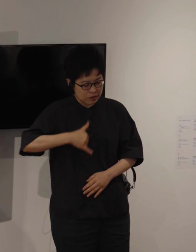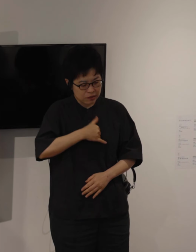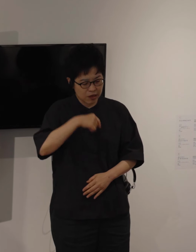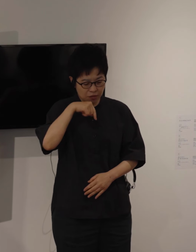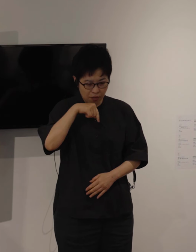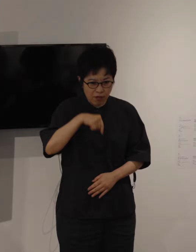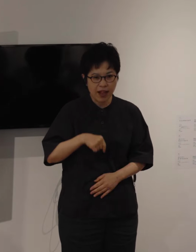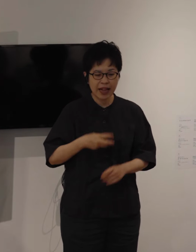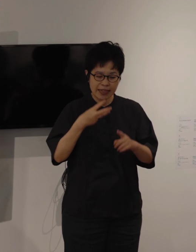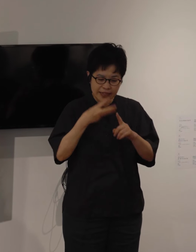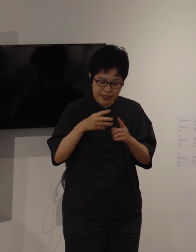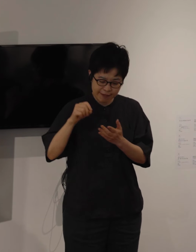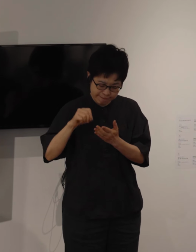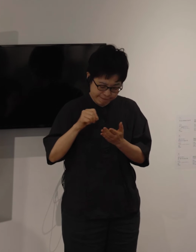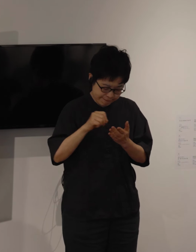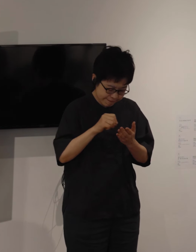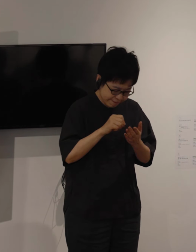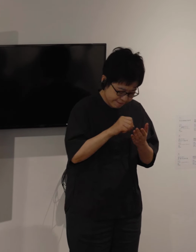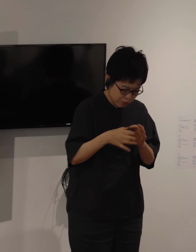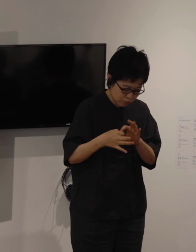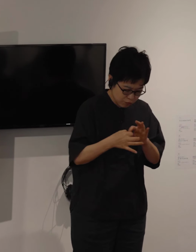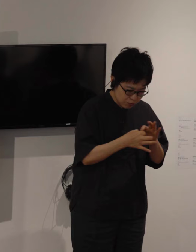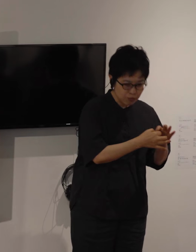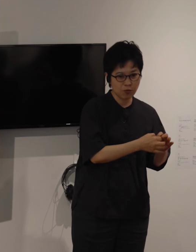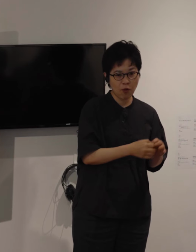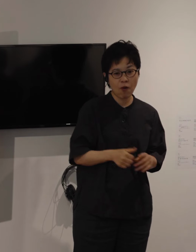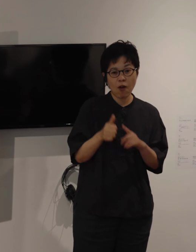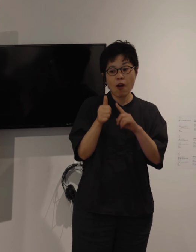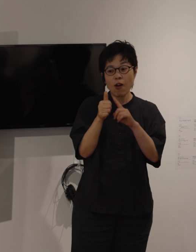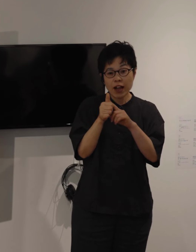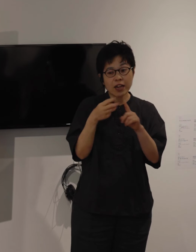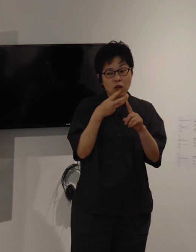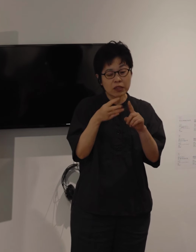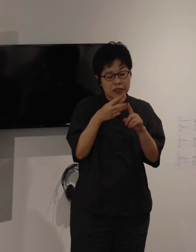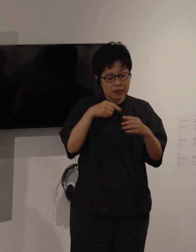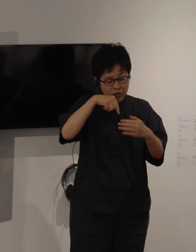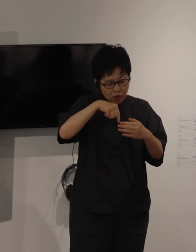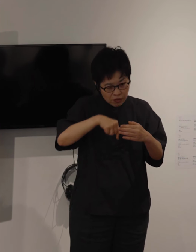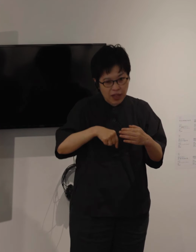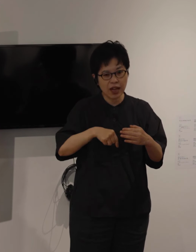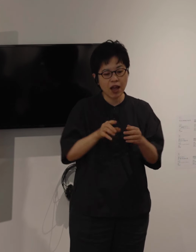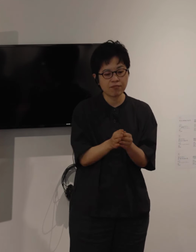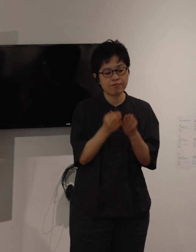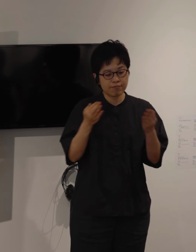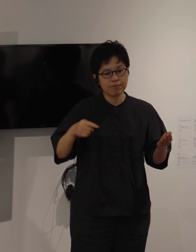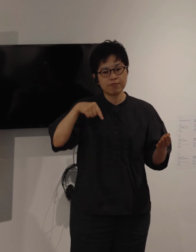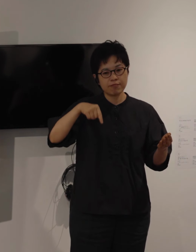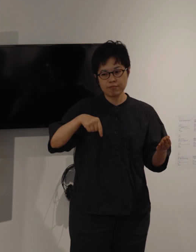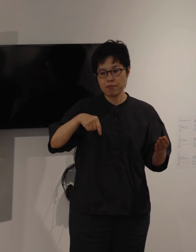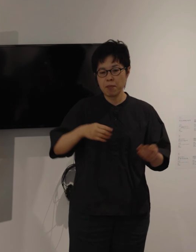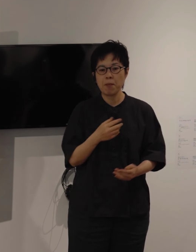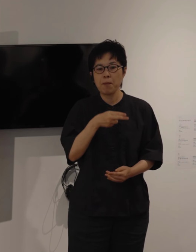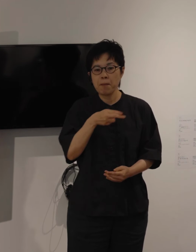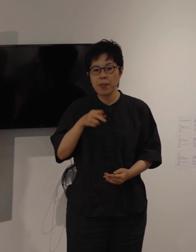Potter's drawing in Roger Cardinal's diary. And he says some really lovely words in it, and I'm going to read you a little